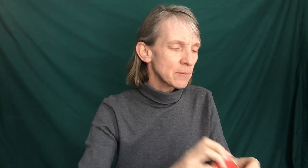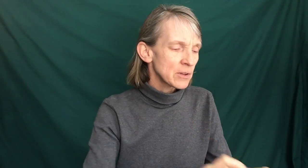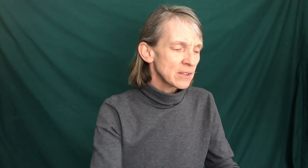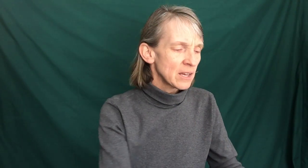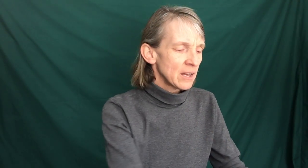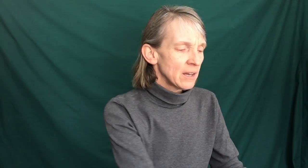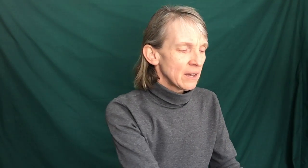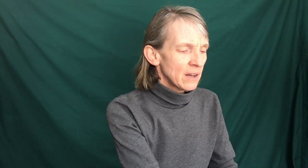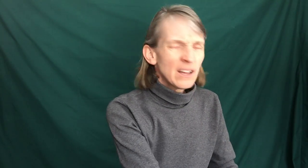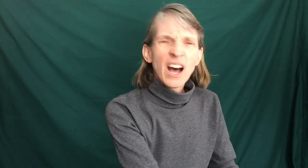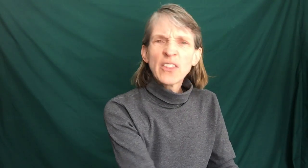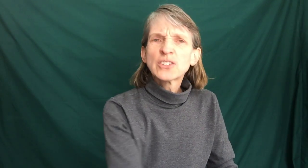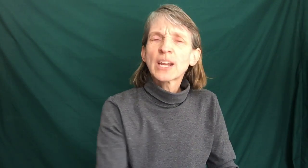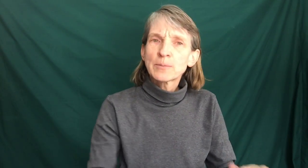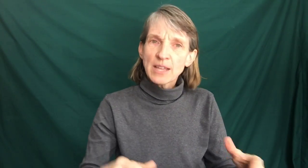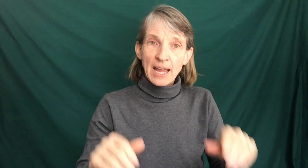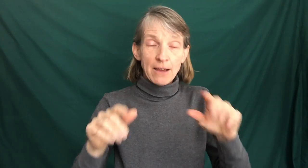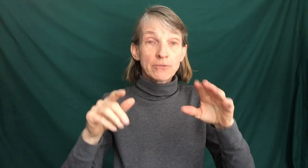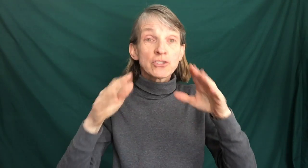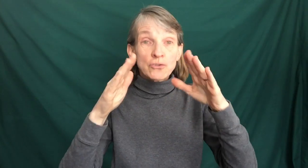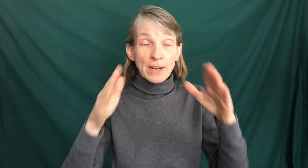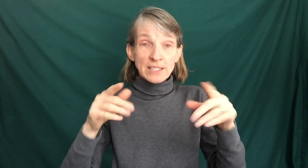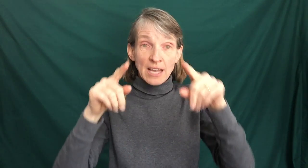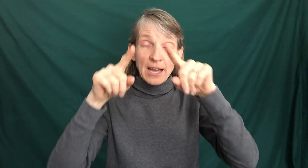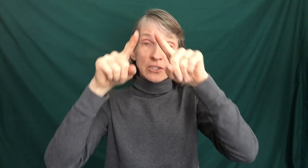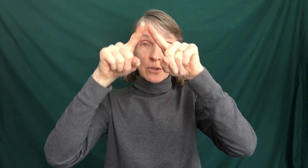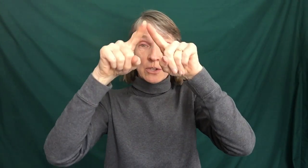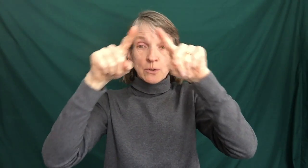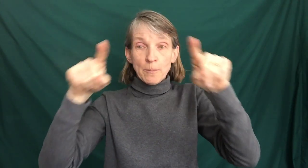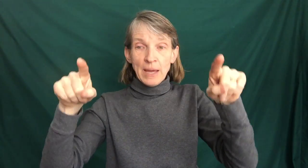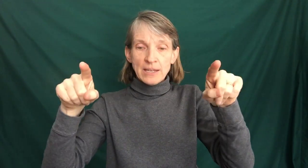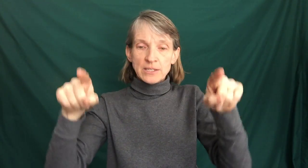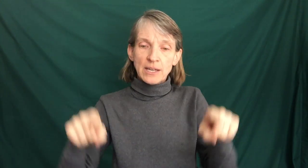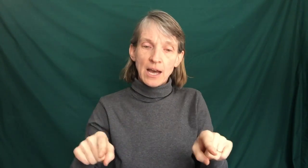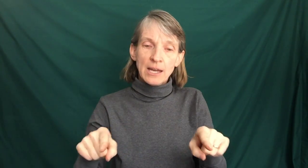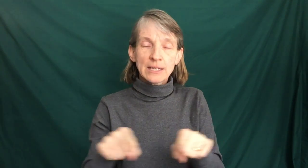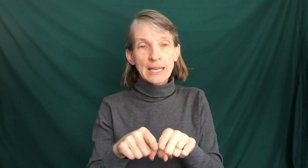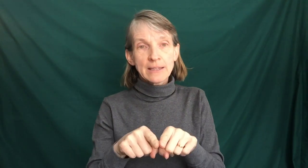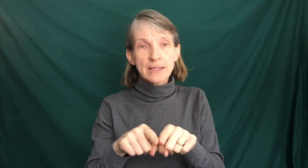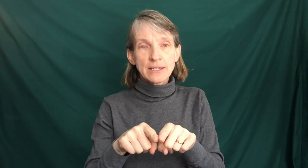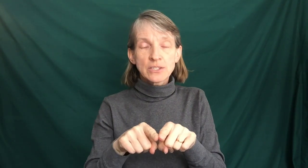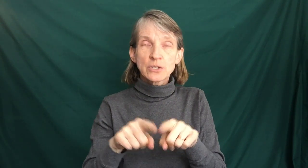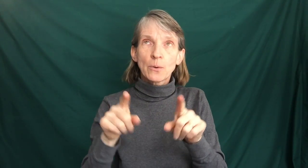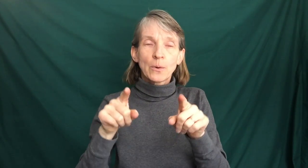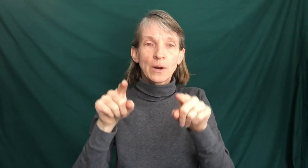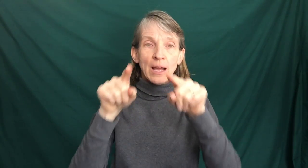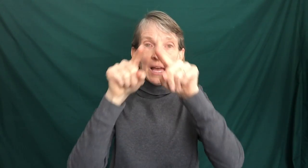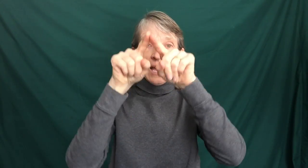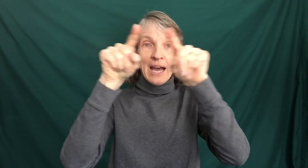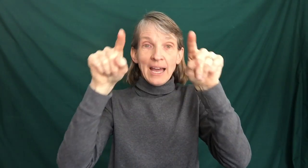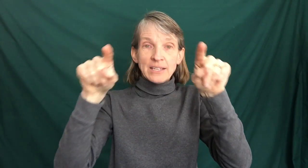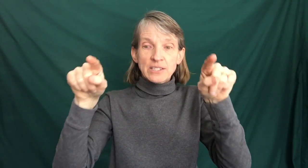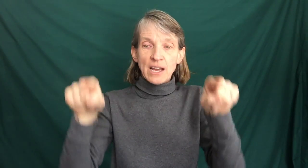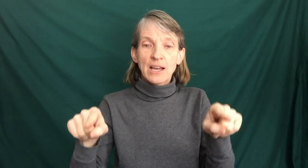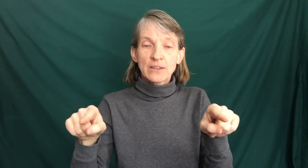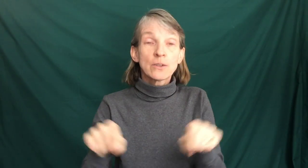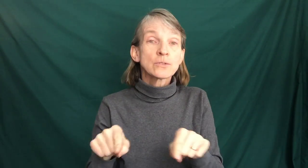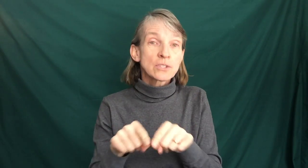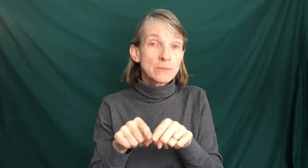with other shapes that have straight sides. You could do a pentagon like this, or a hexagon. Those are some